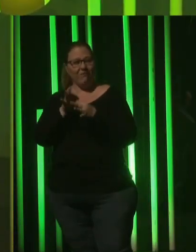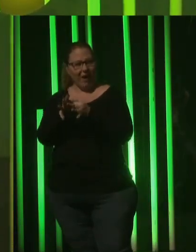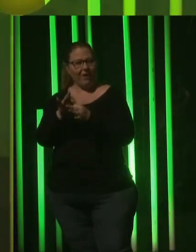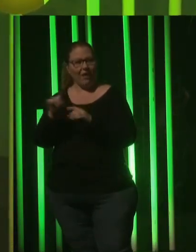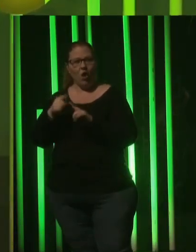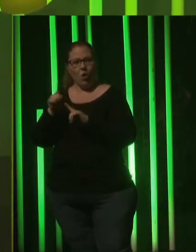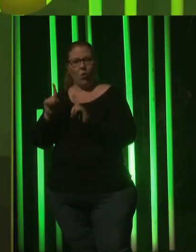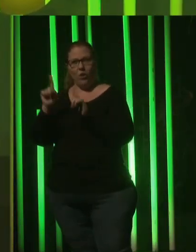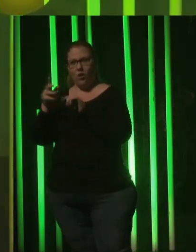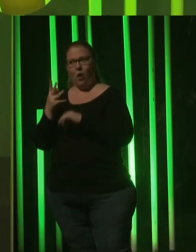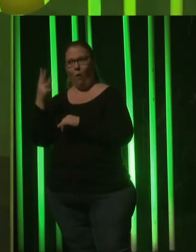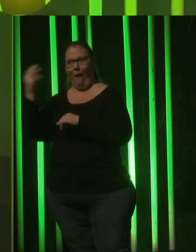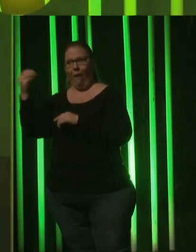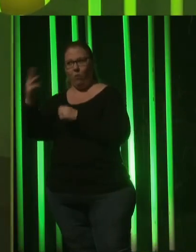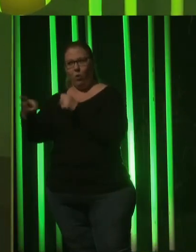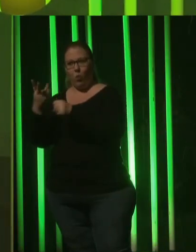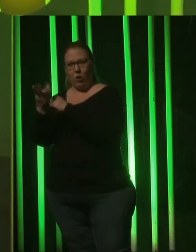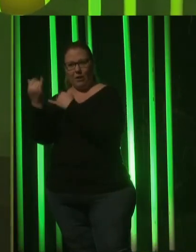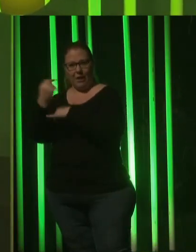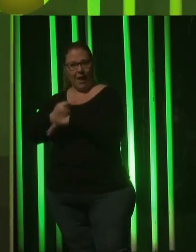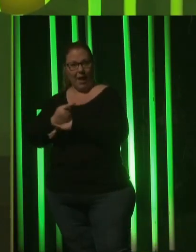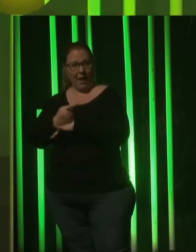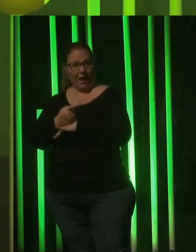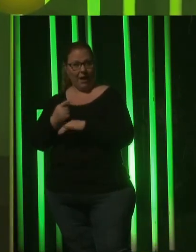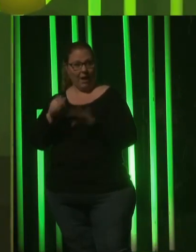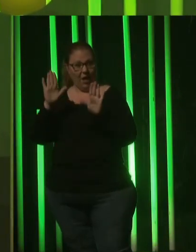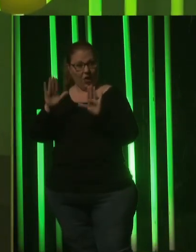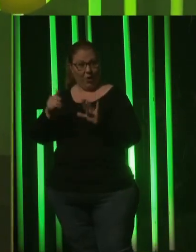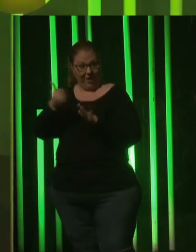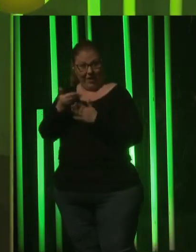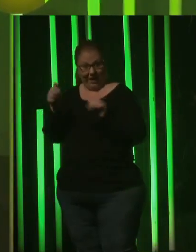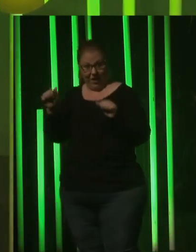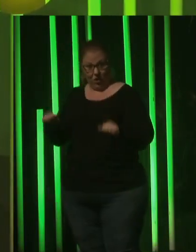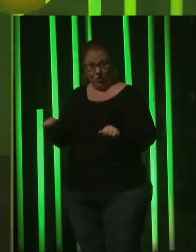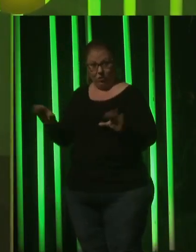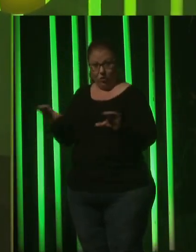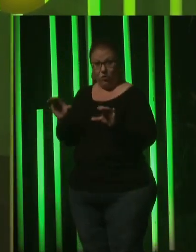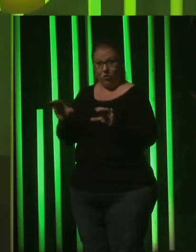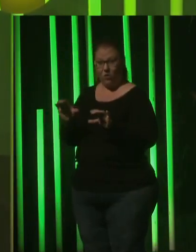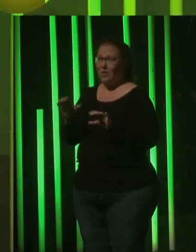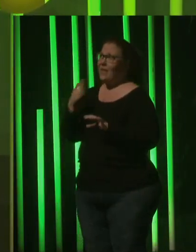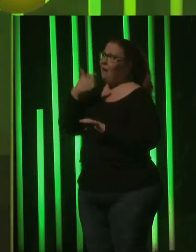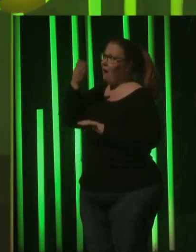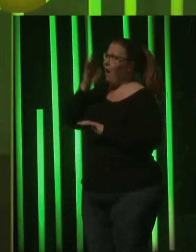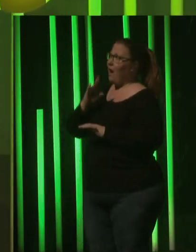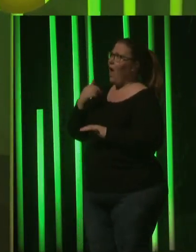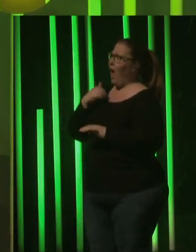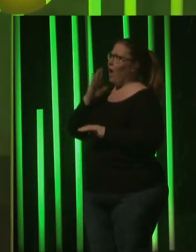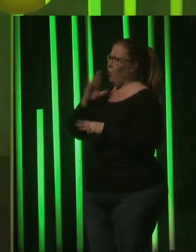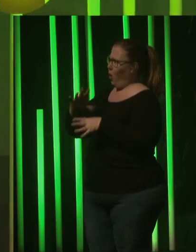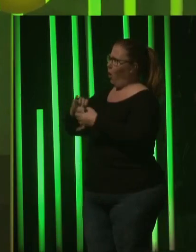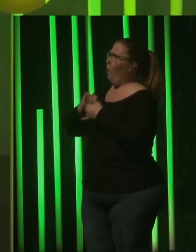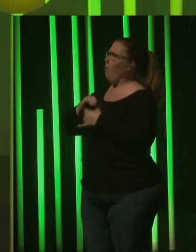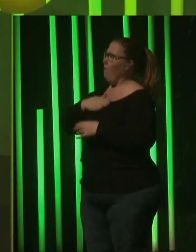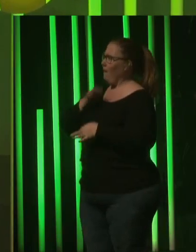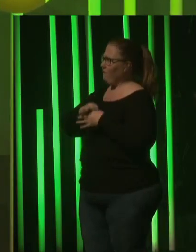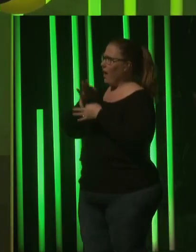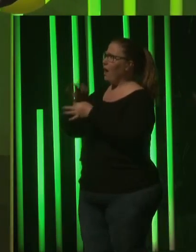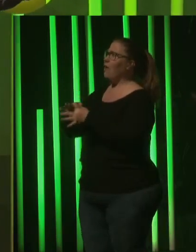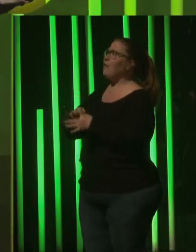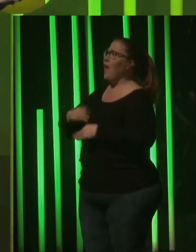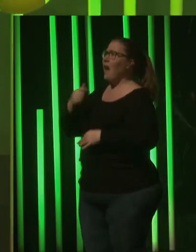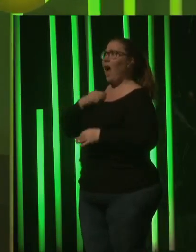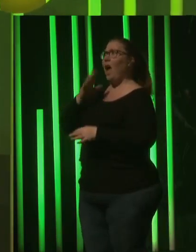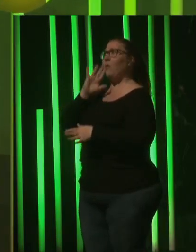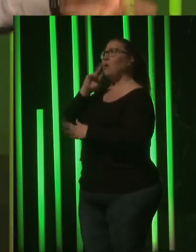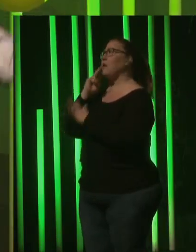go out into the world today, the greatest thing you can do is to say, God, I'm going to take ownership of my faith, and I'm going to fall so deeply in